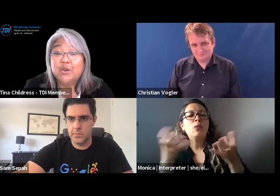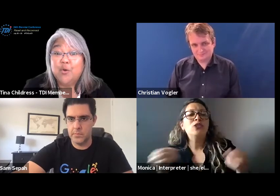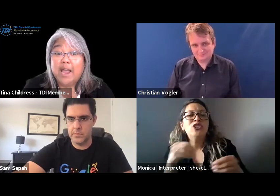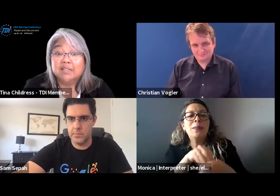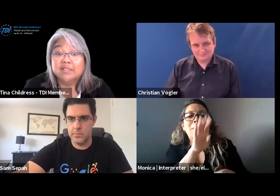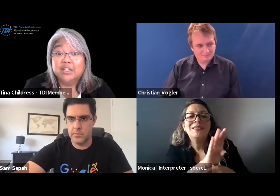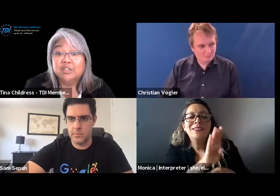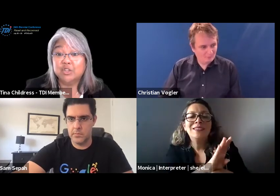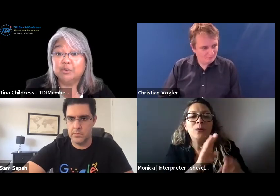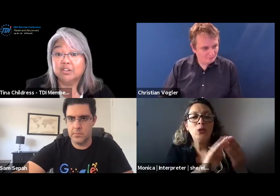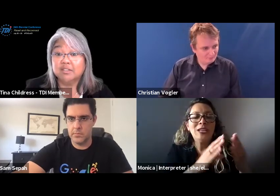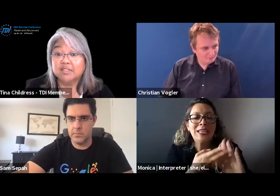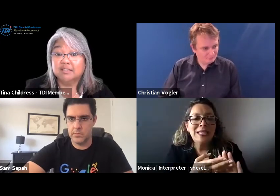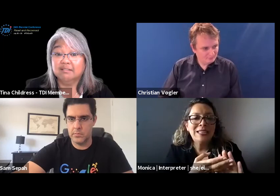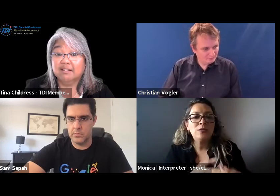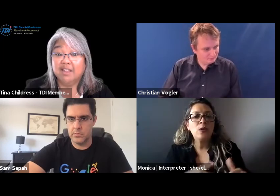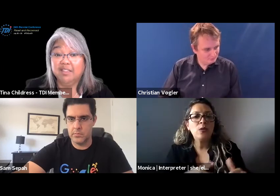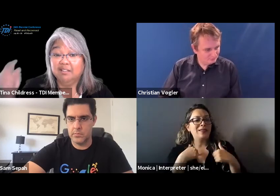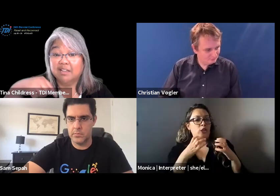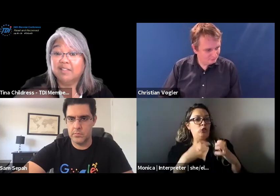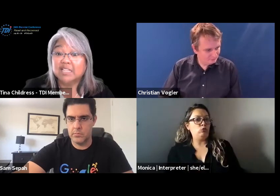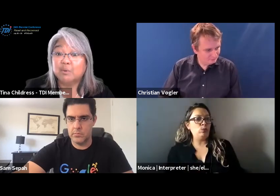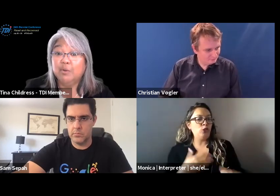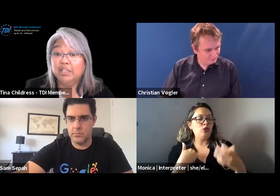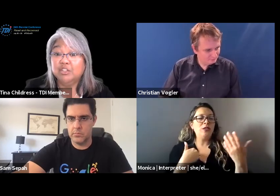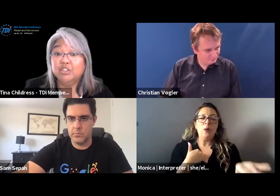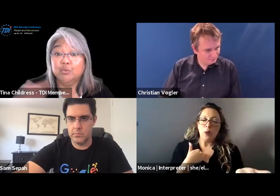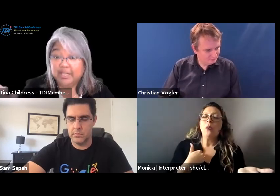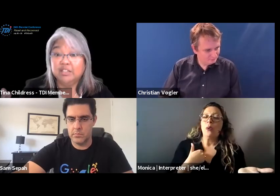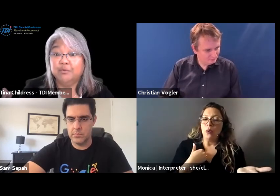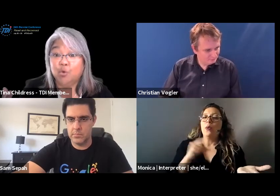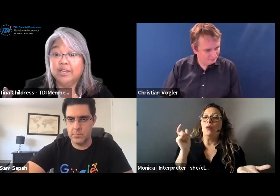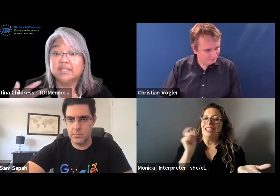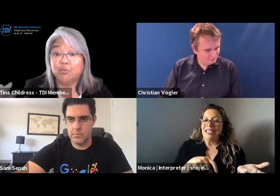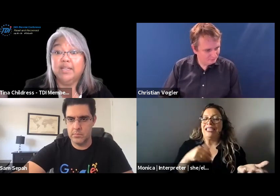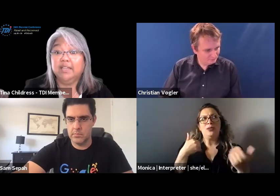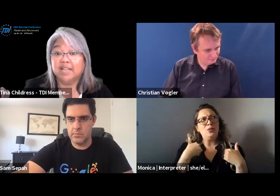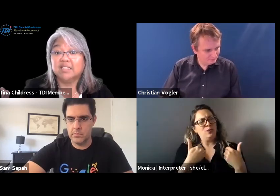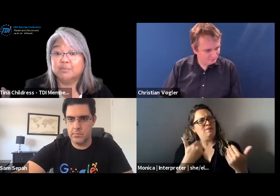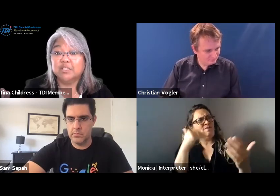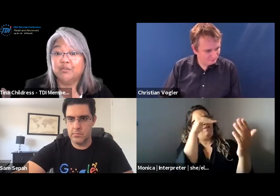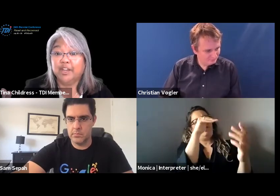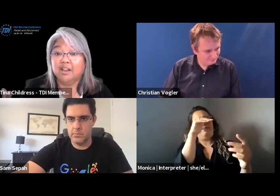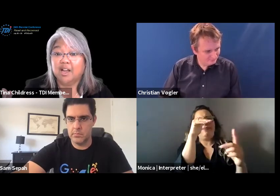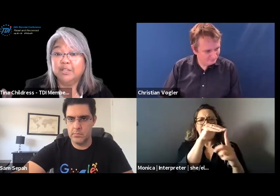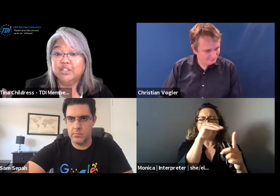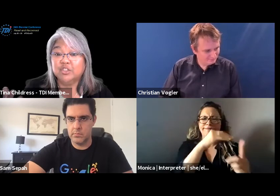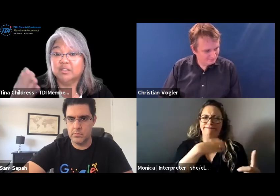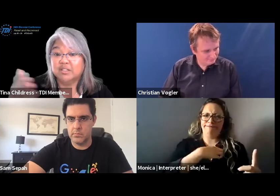So as consumers, I think that that's what we need to do. We need to voice that we need that specific accommodation.